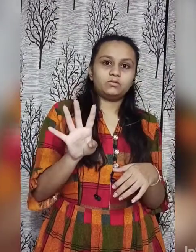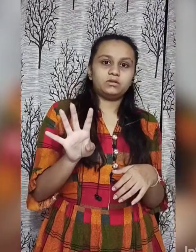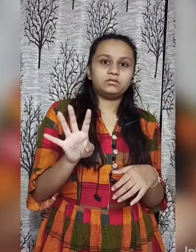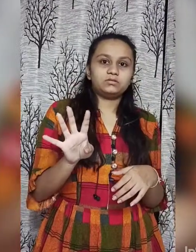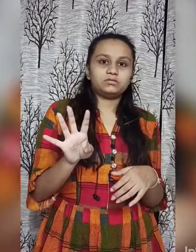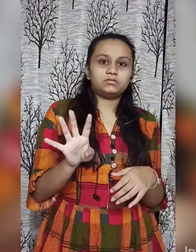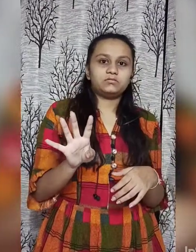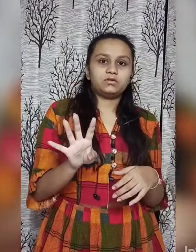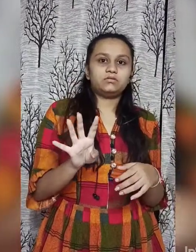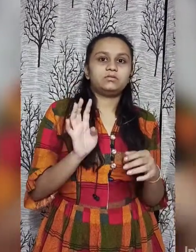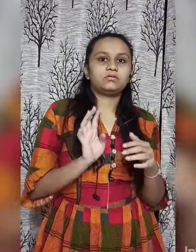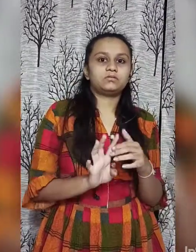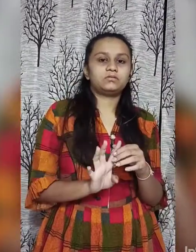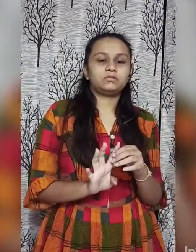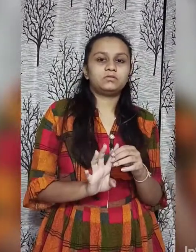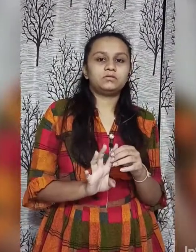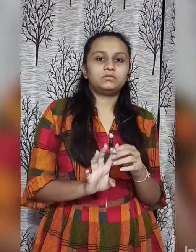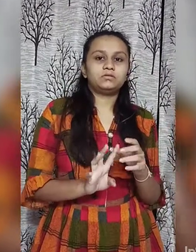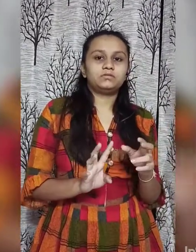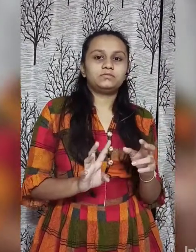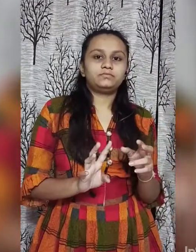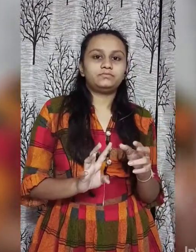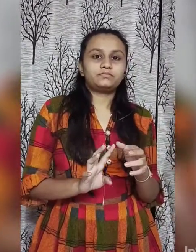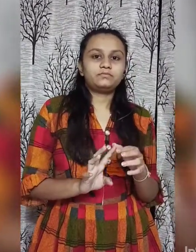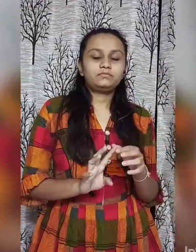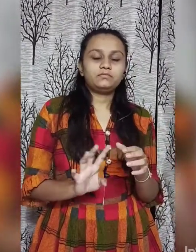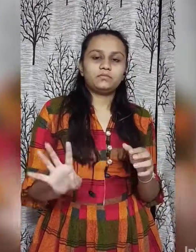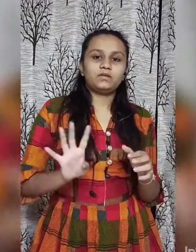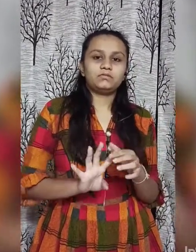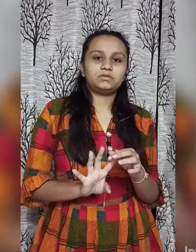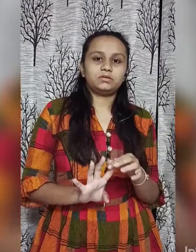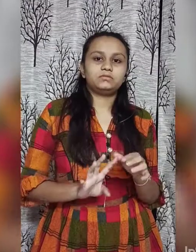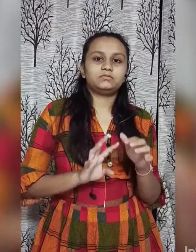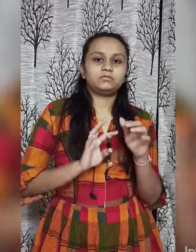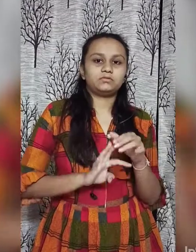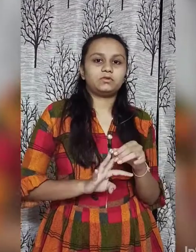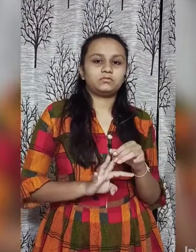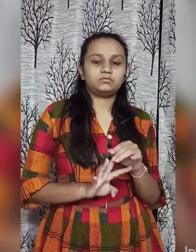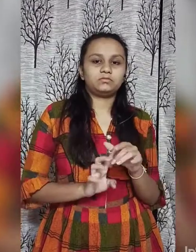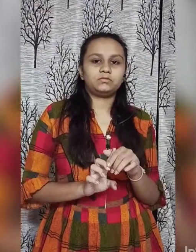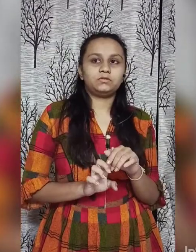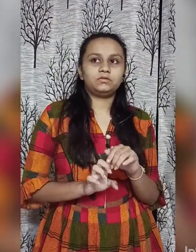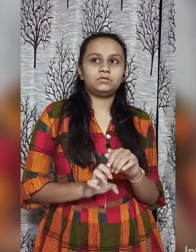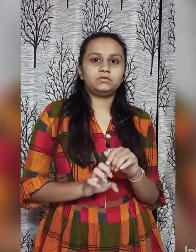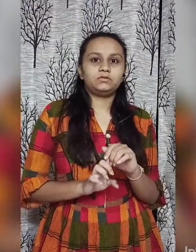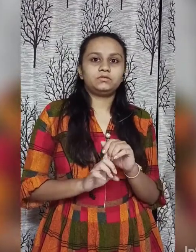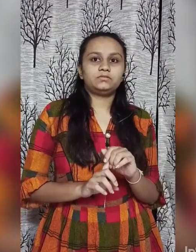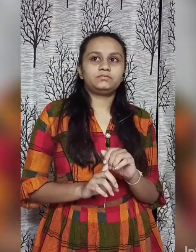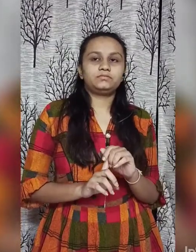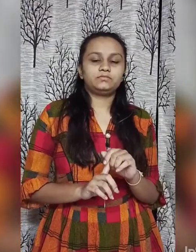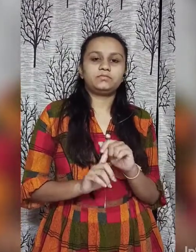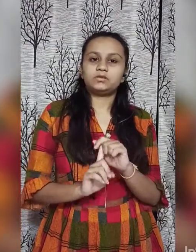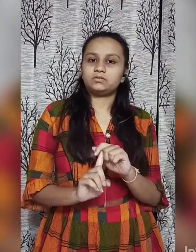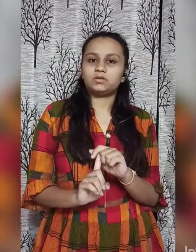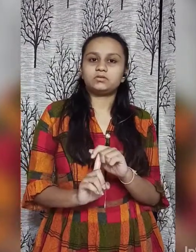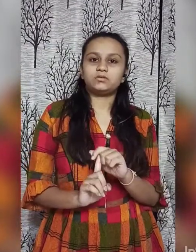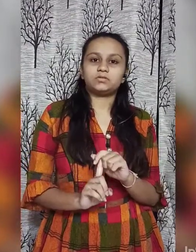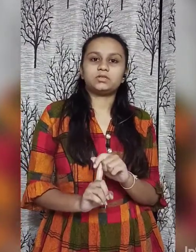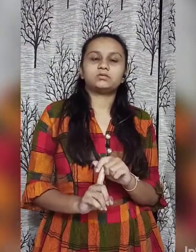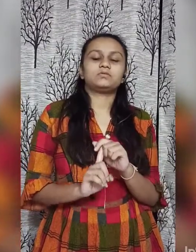four conditions which should be fulfilled for the unit costing. Number one, where the manufacturing is continuous. That